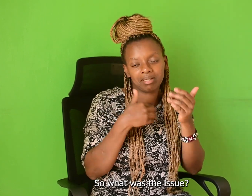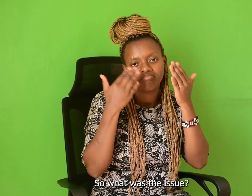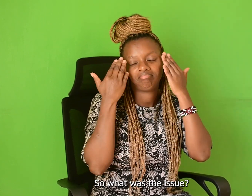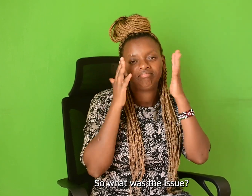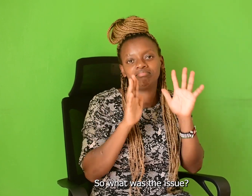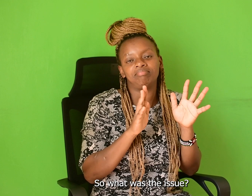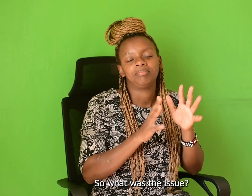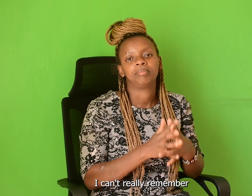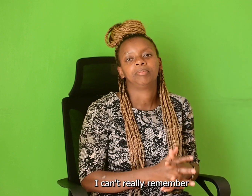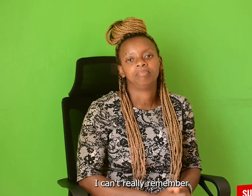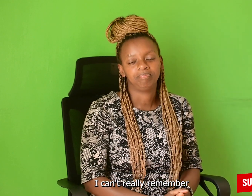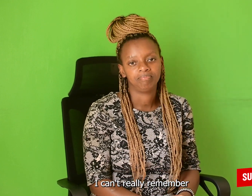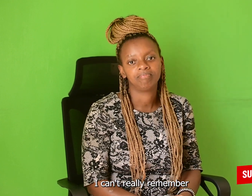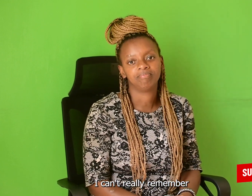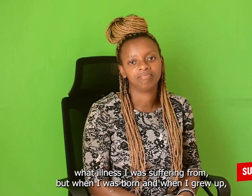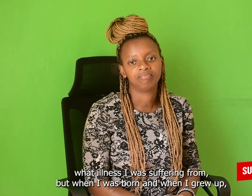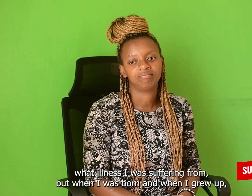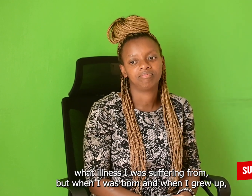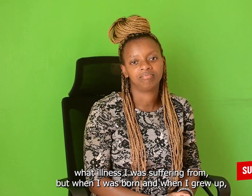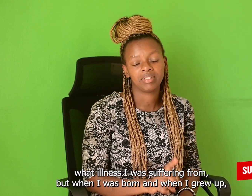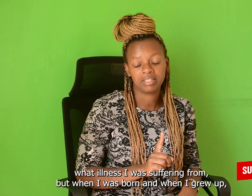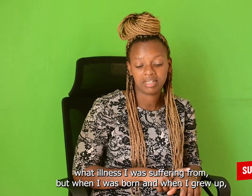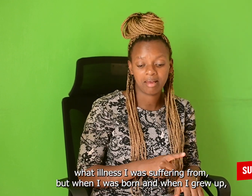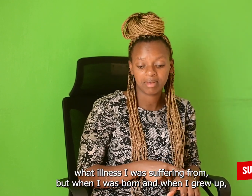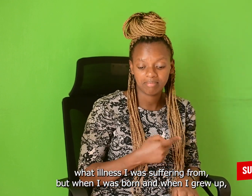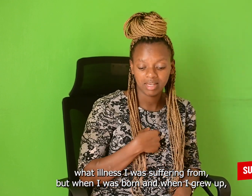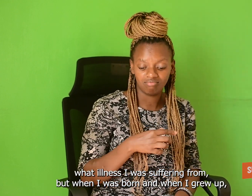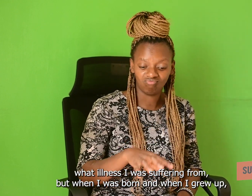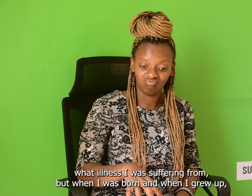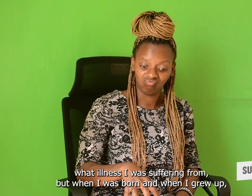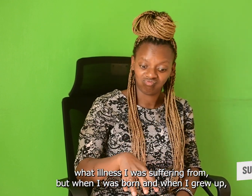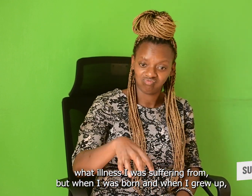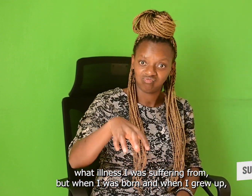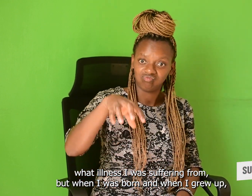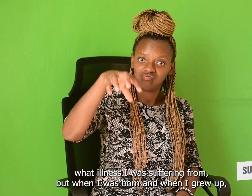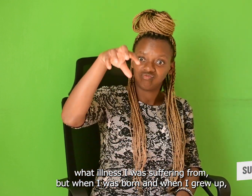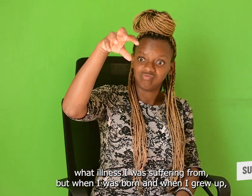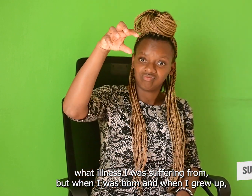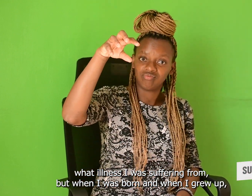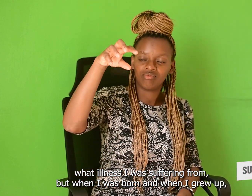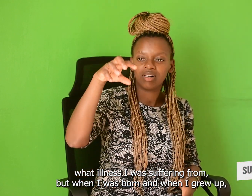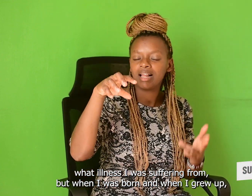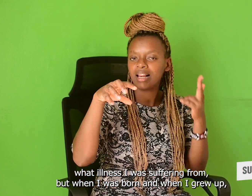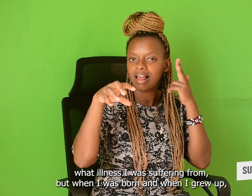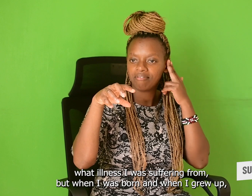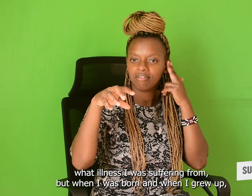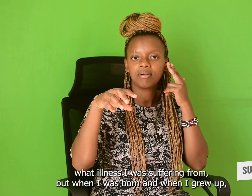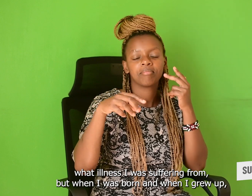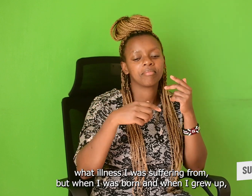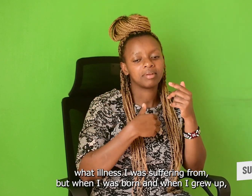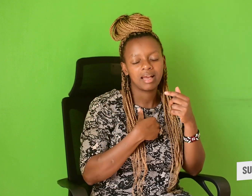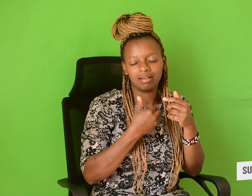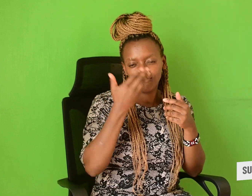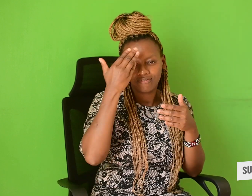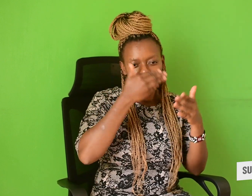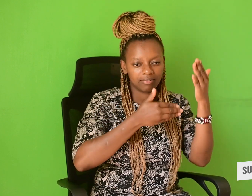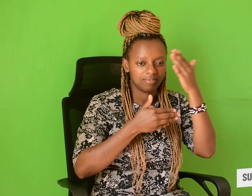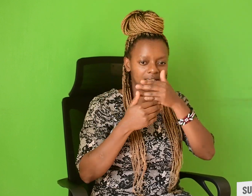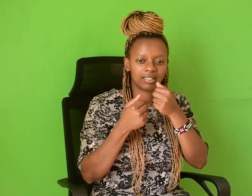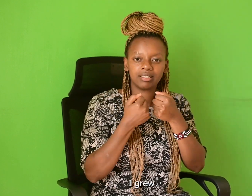was the issue? I can't really remember what illness I was suffering from, but when I was born and when I grew up